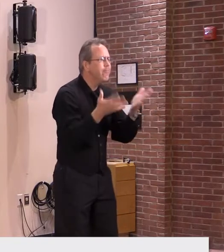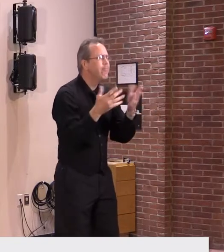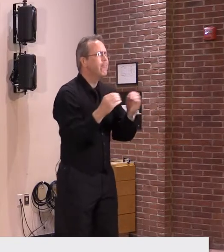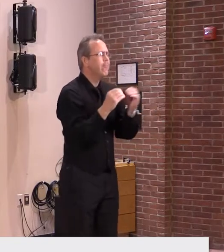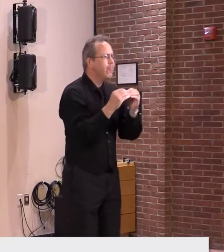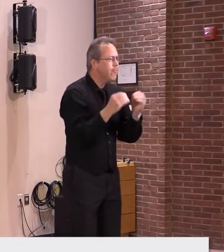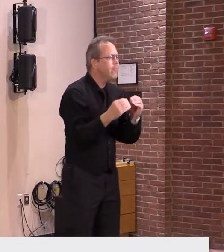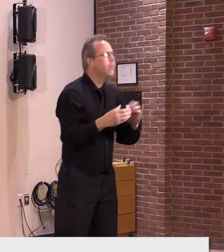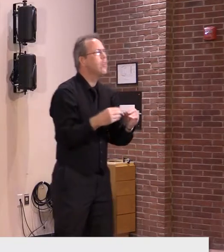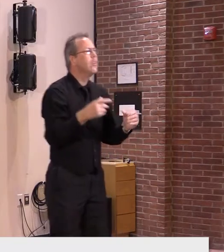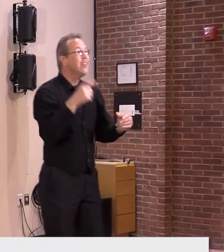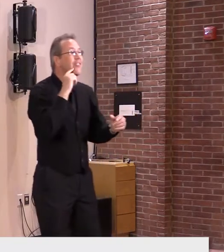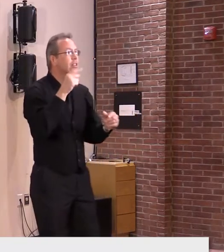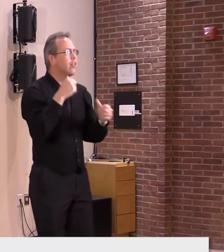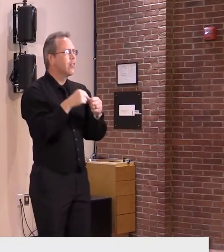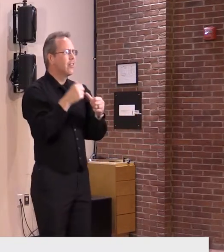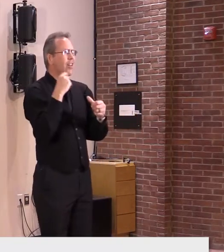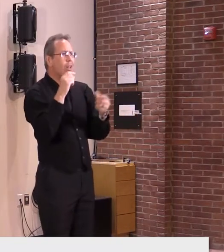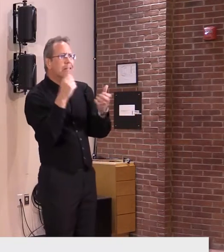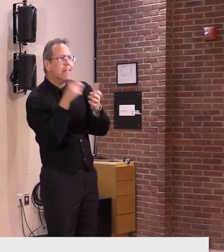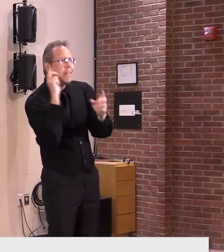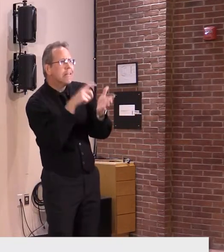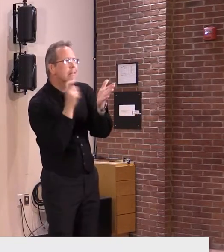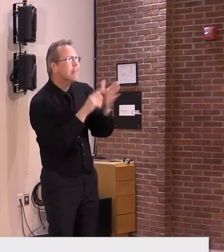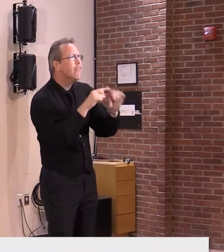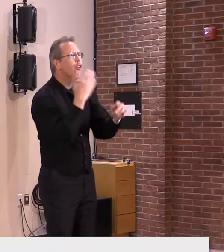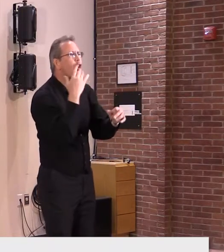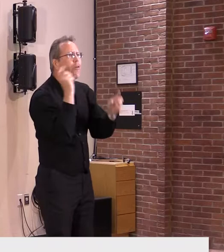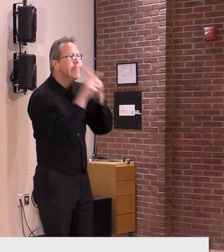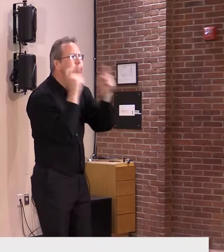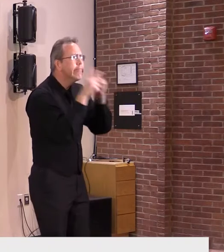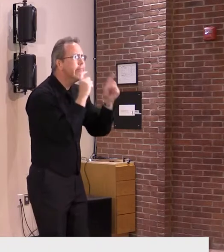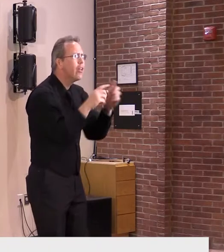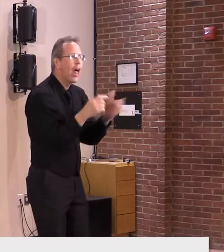use our support and extra kindness right now.